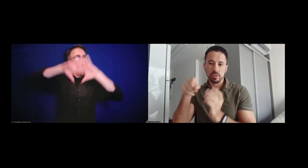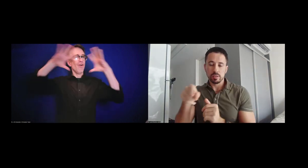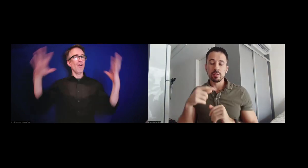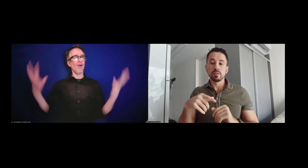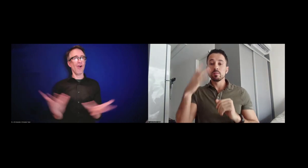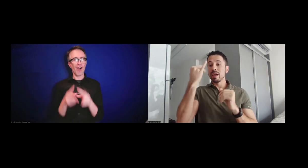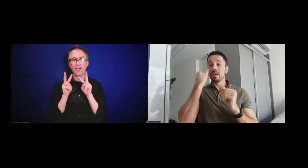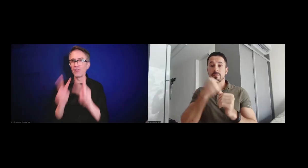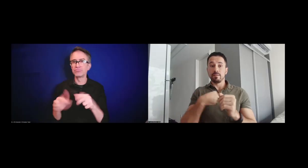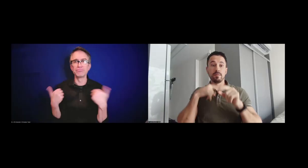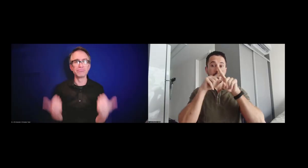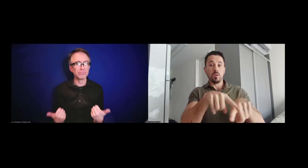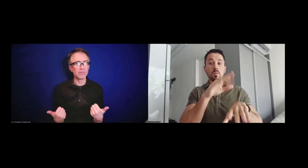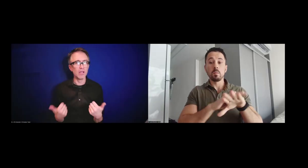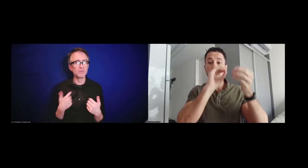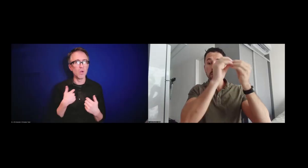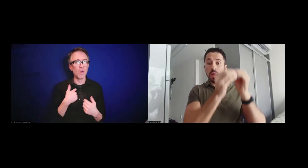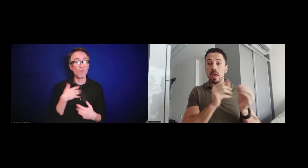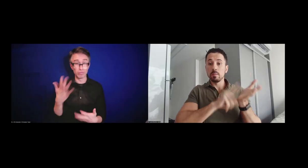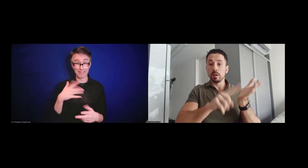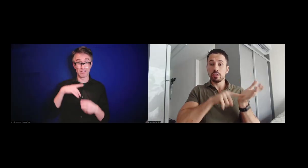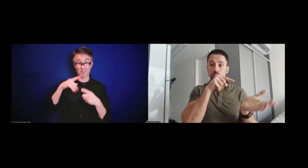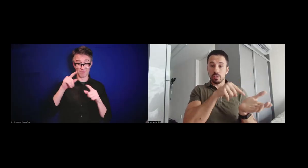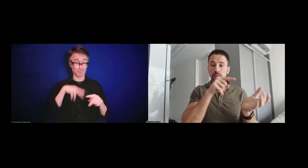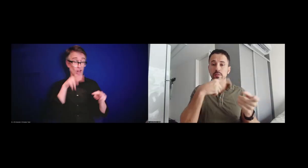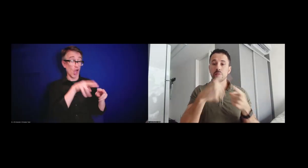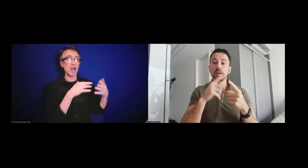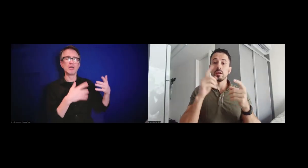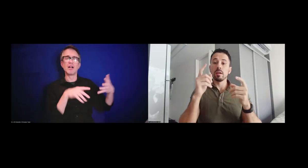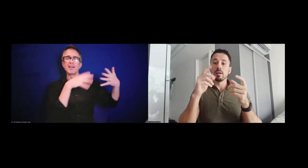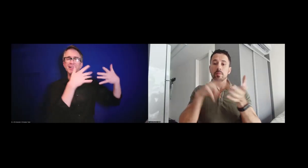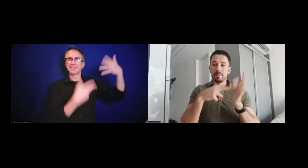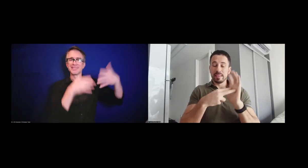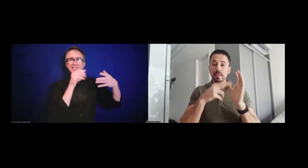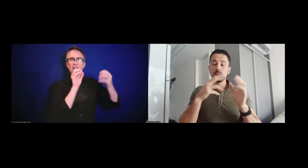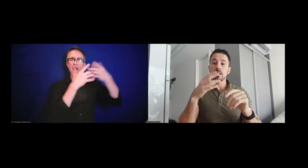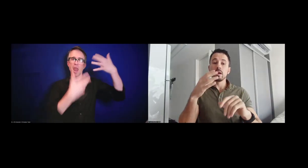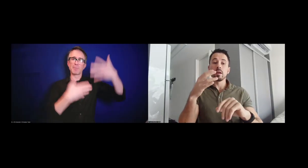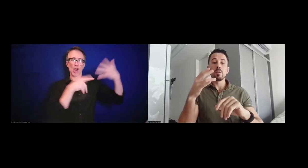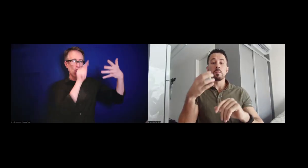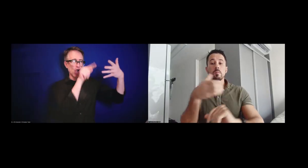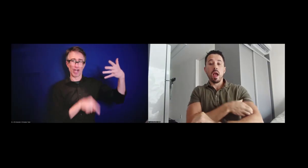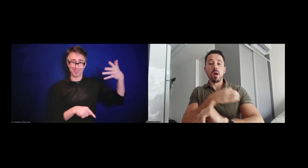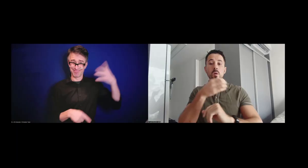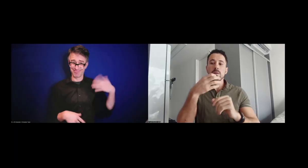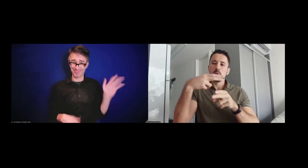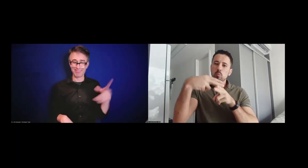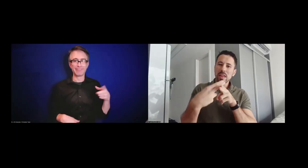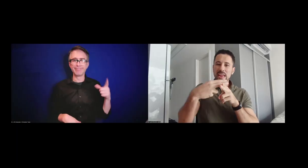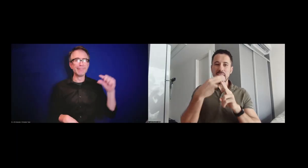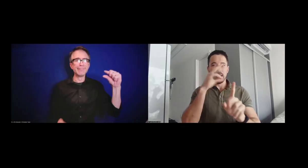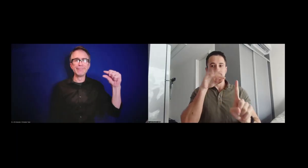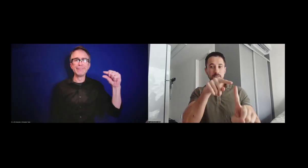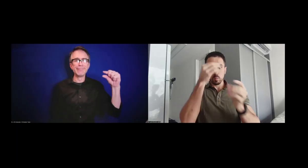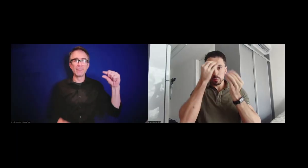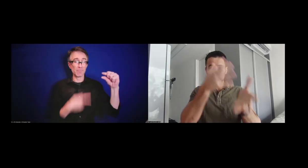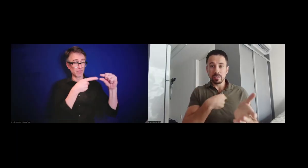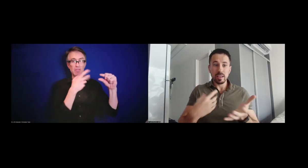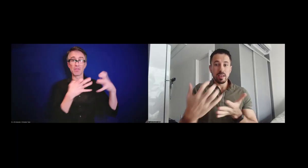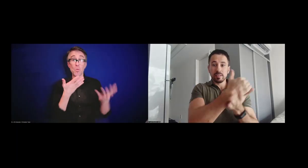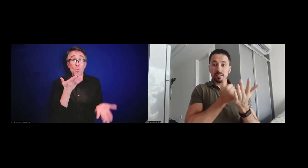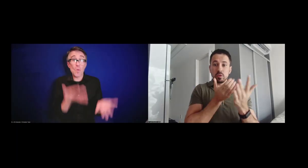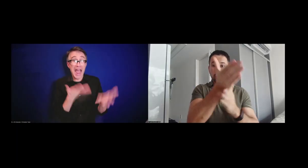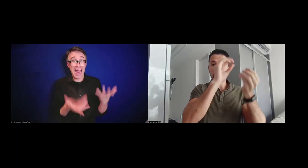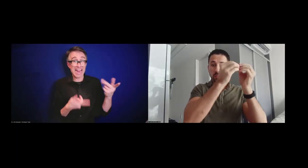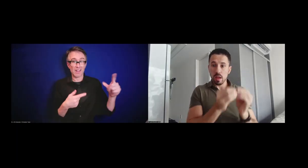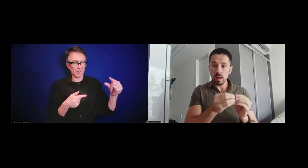each identity equally. If we rely just on qualitative metrics or quantitative metrics,